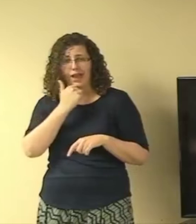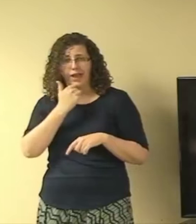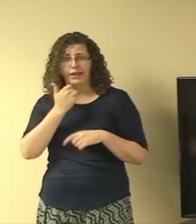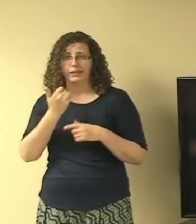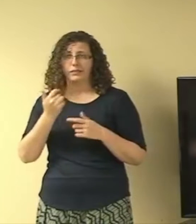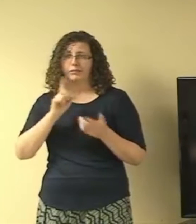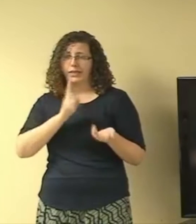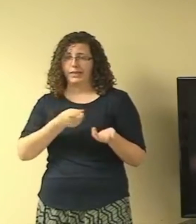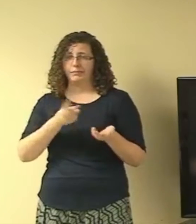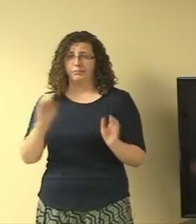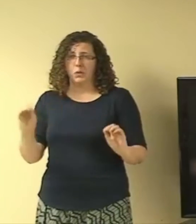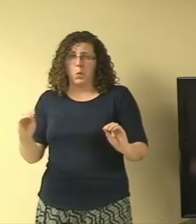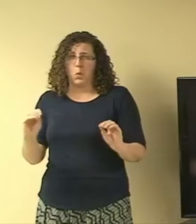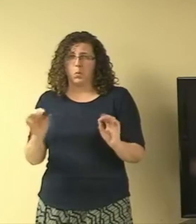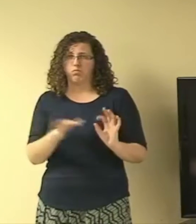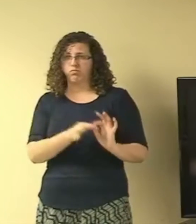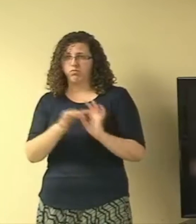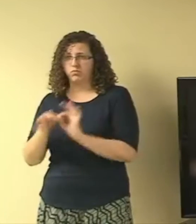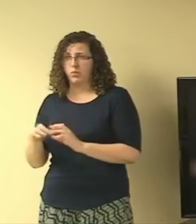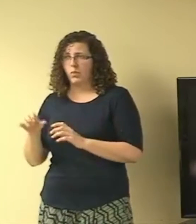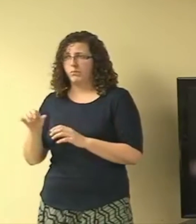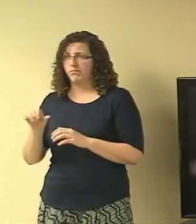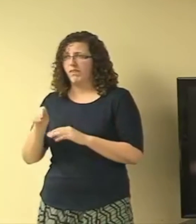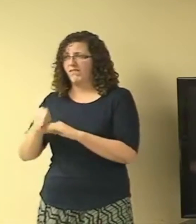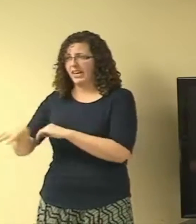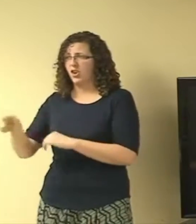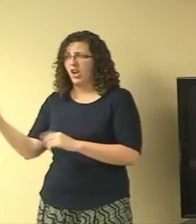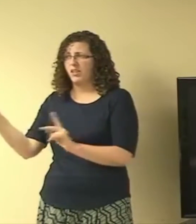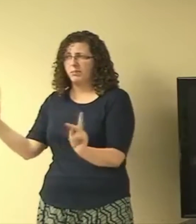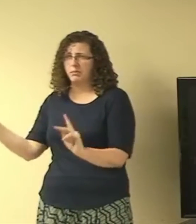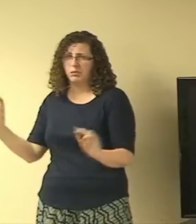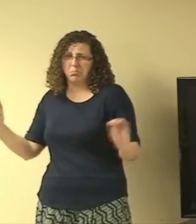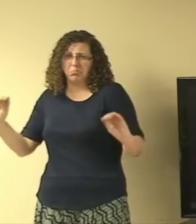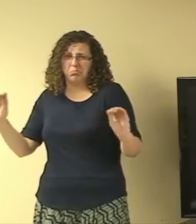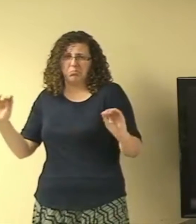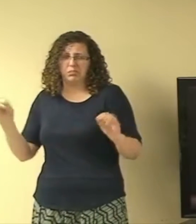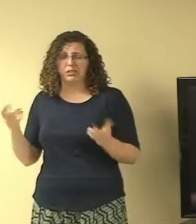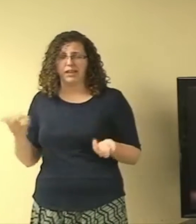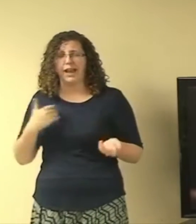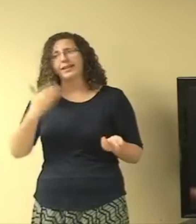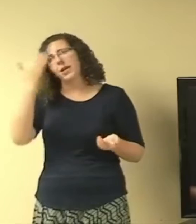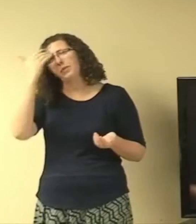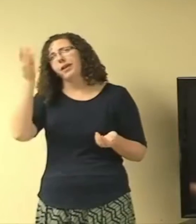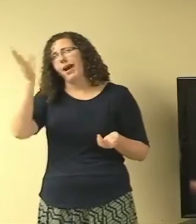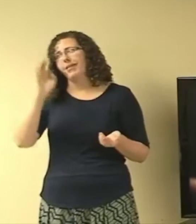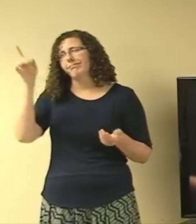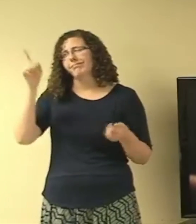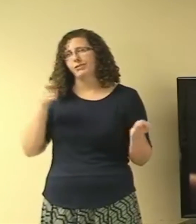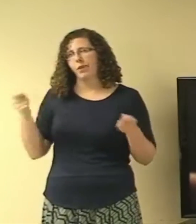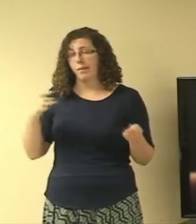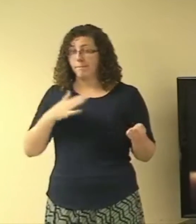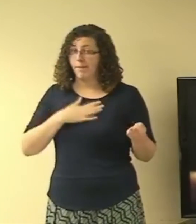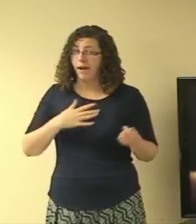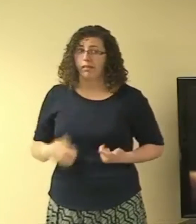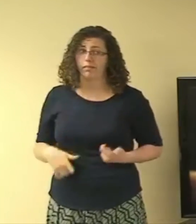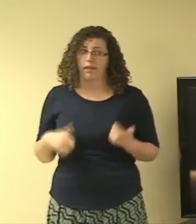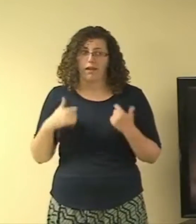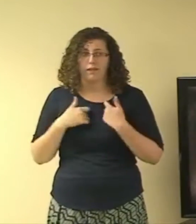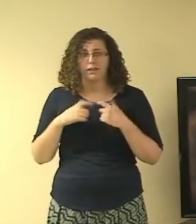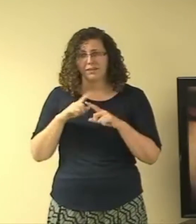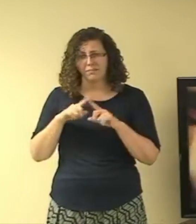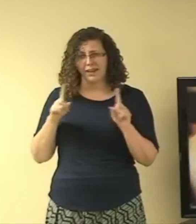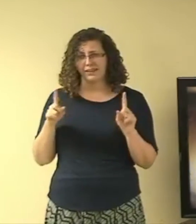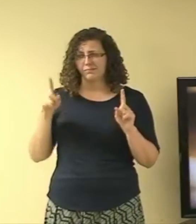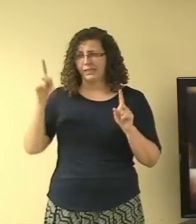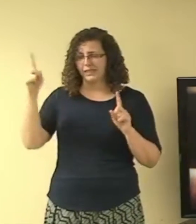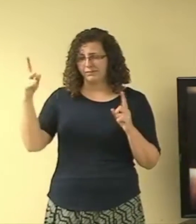with little or no consequence to anyone else. I mean, I know God's in control of my life, but I never really saw how much he